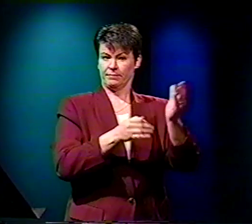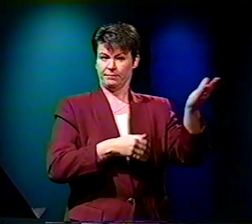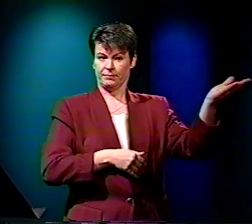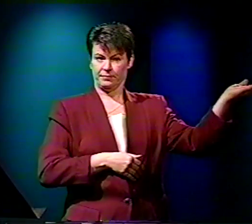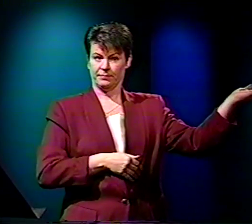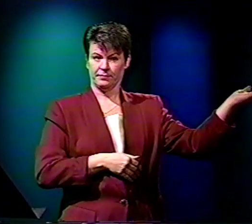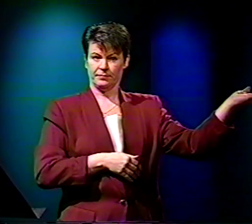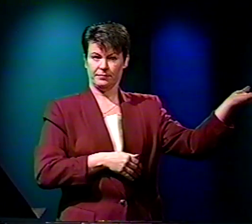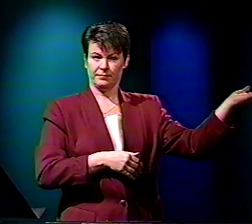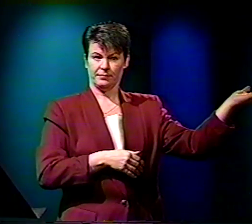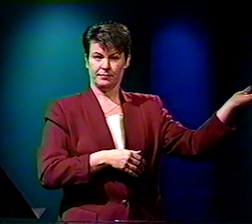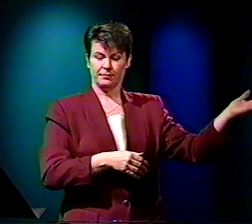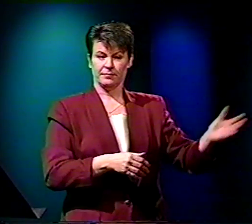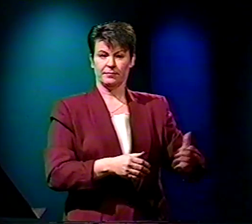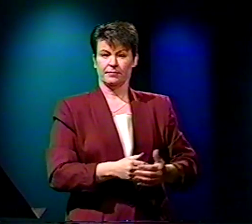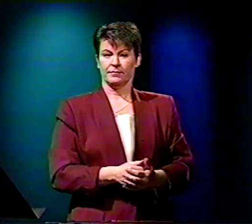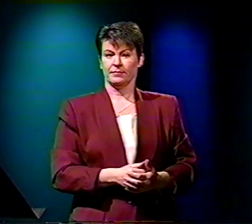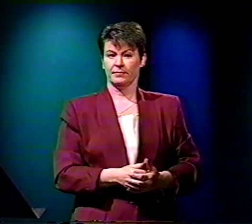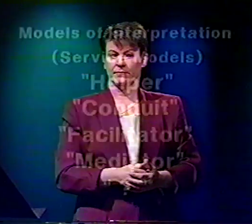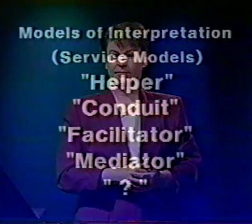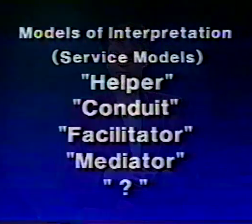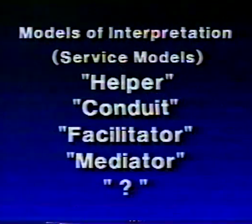field of interpreting. Take a look at the next slide.